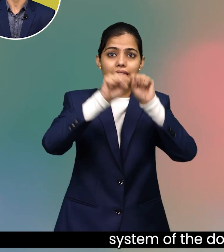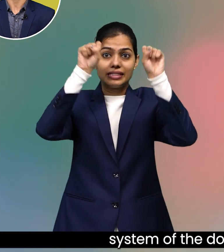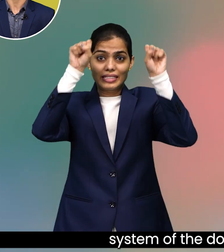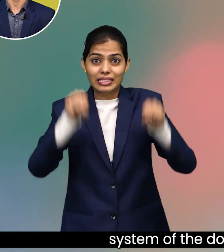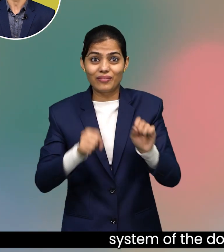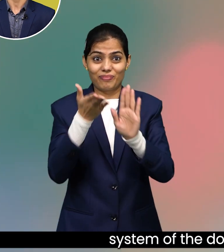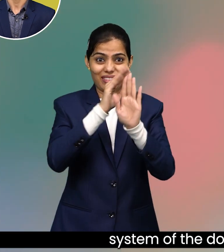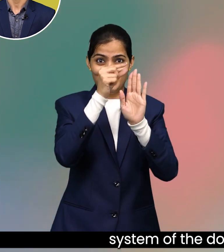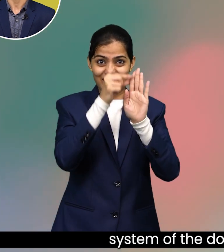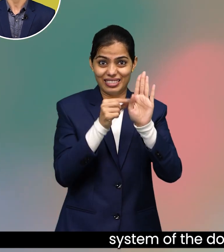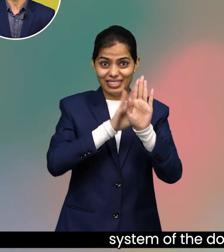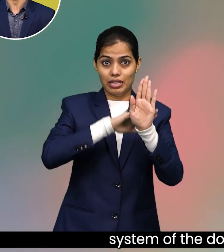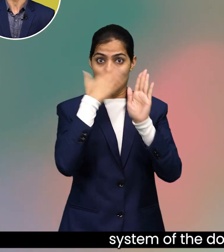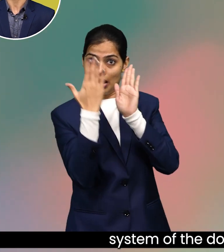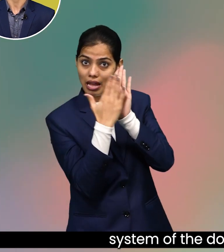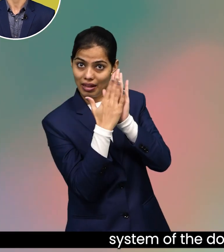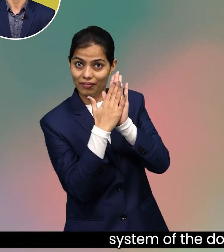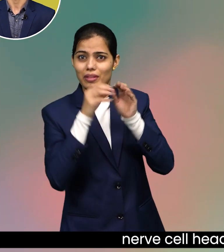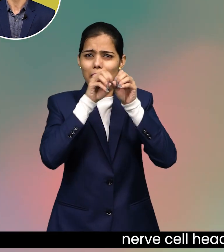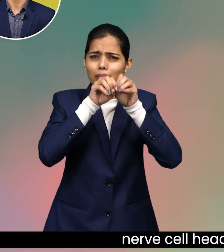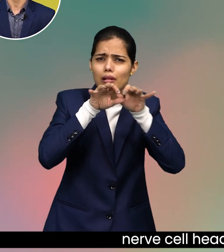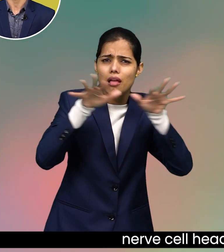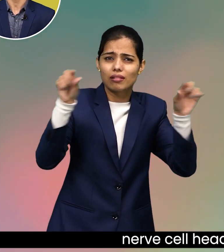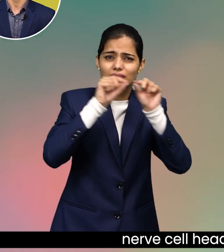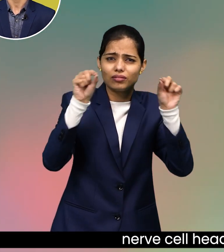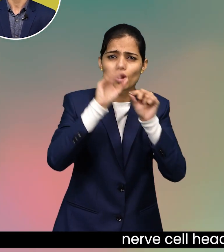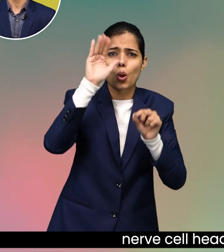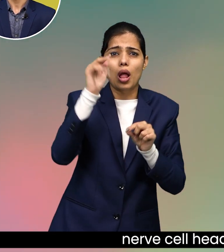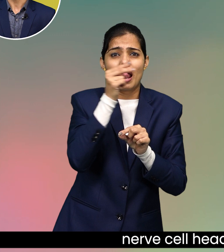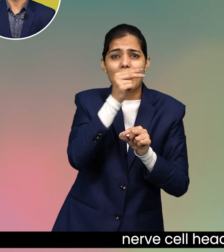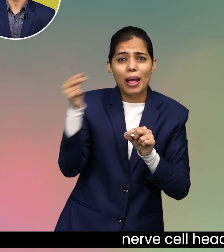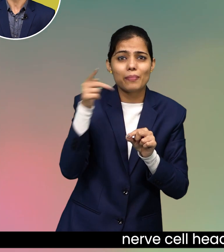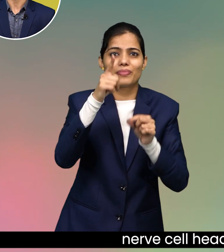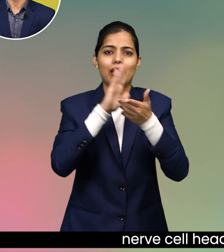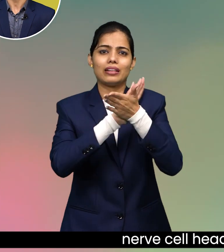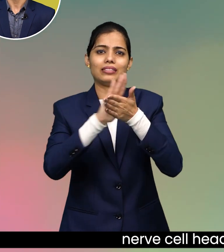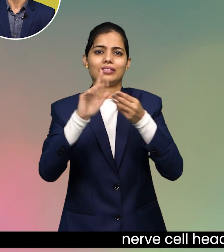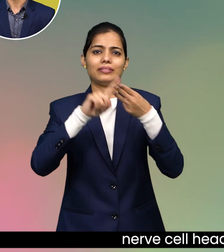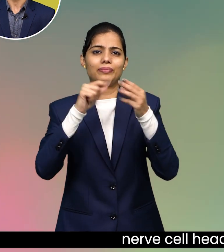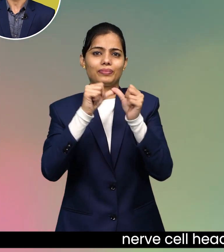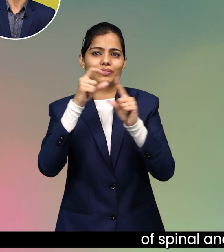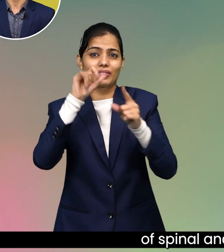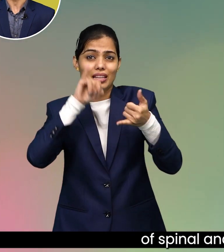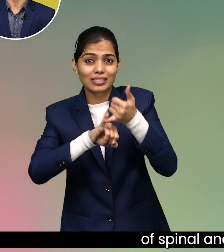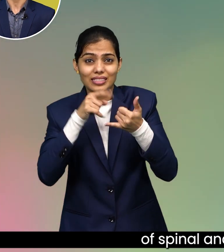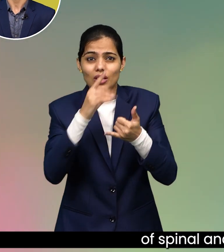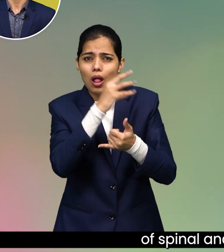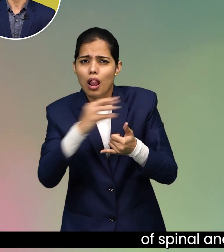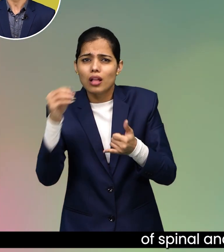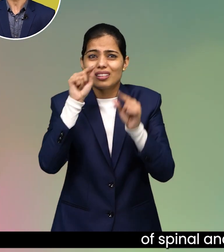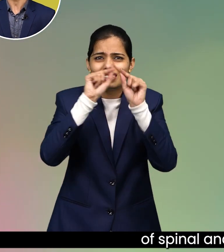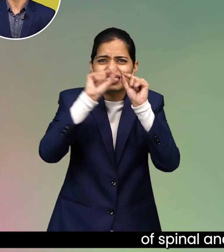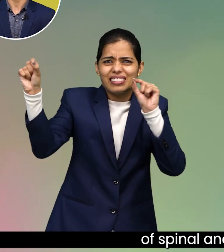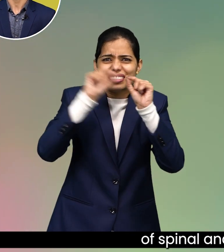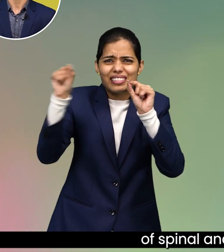system of the dorsal and ventral root nerve cell heads and the network of spinal